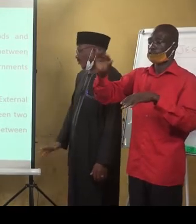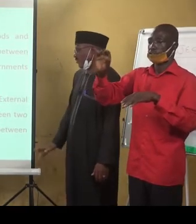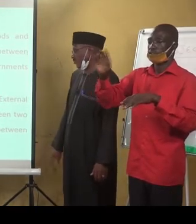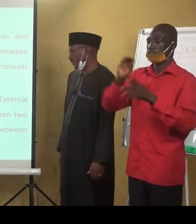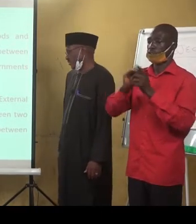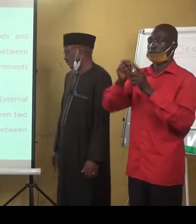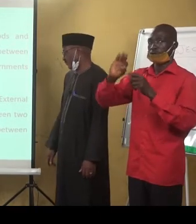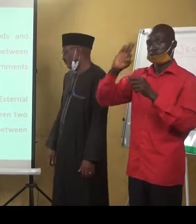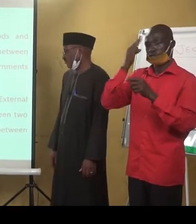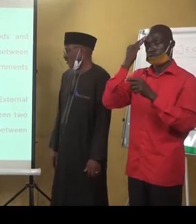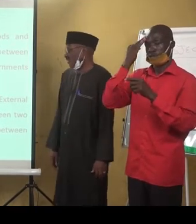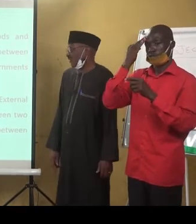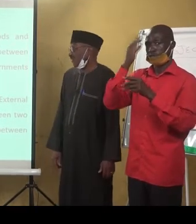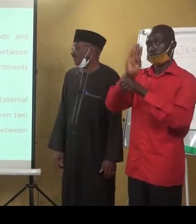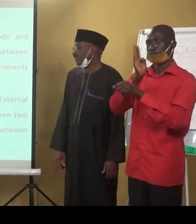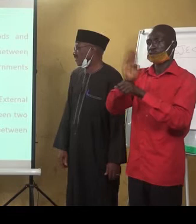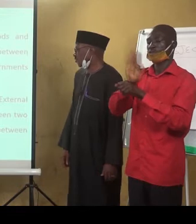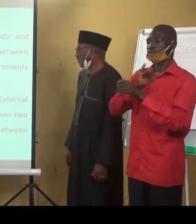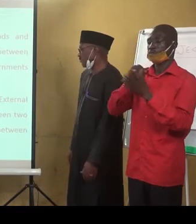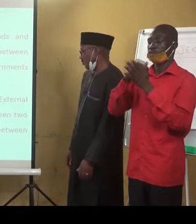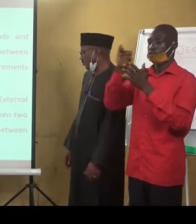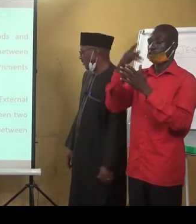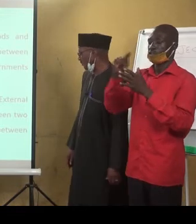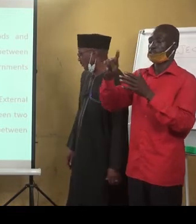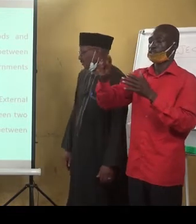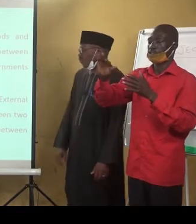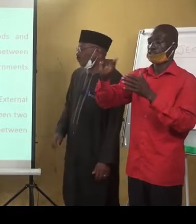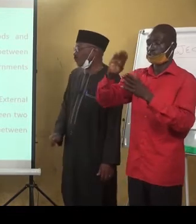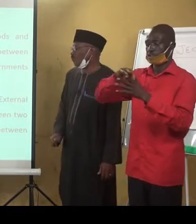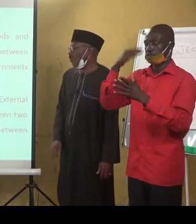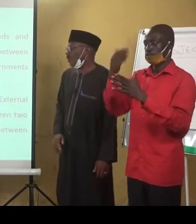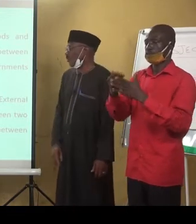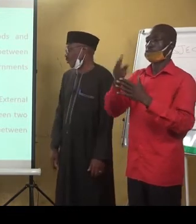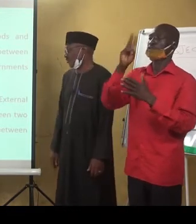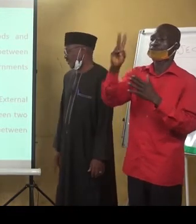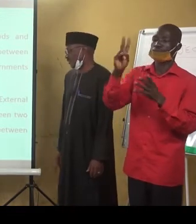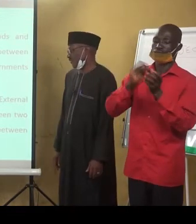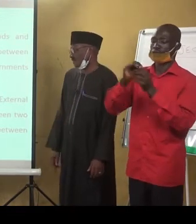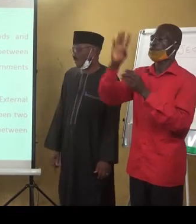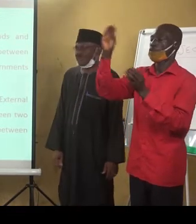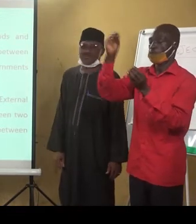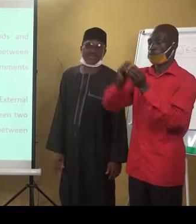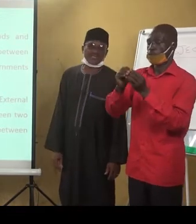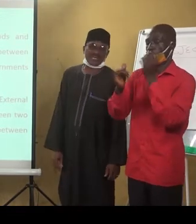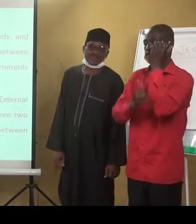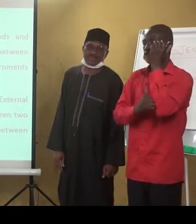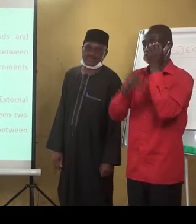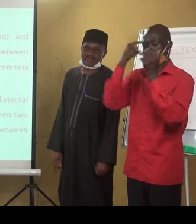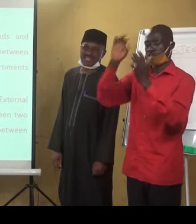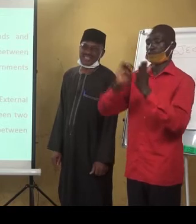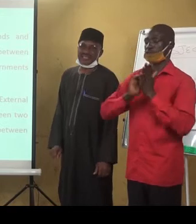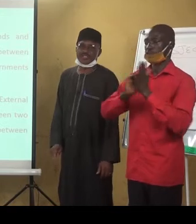or foreign trade. It is the trade between two or more countries. For